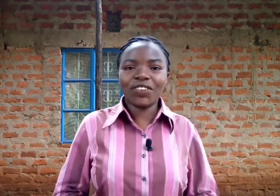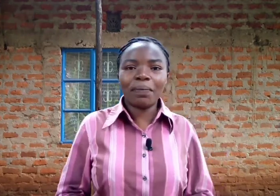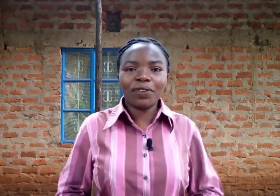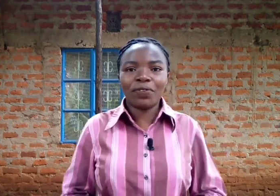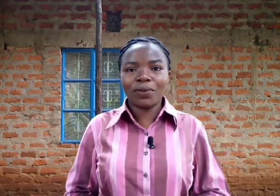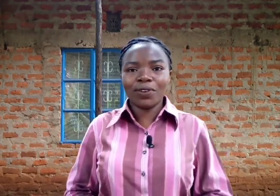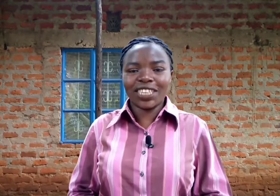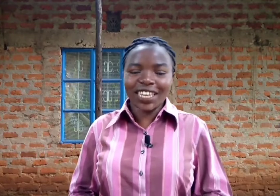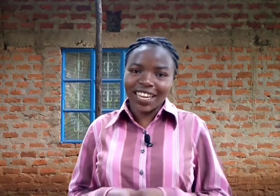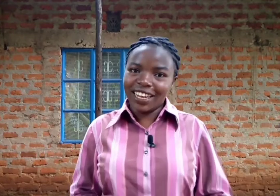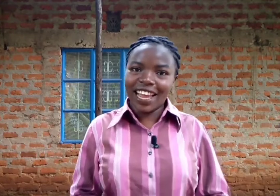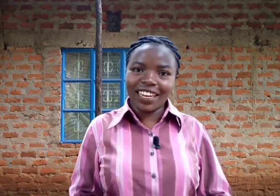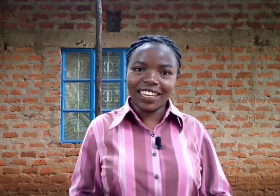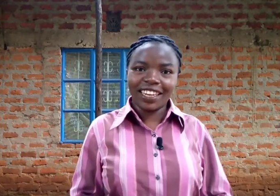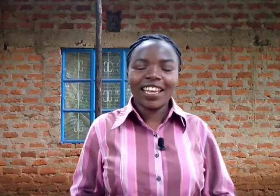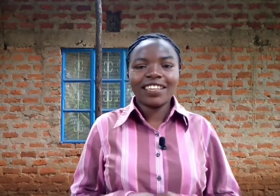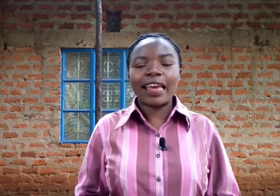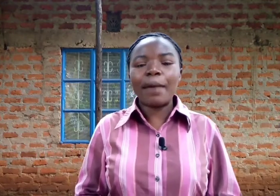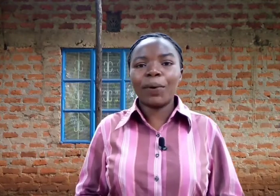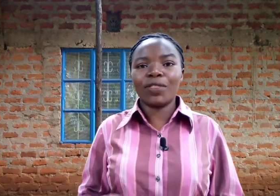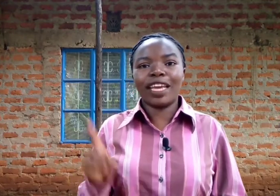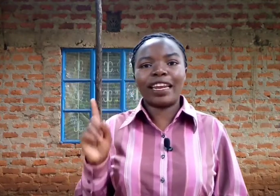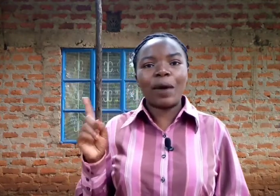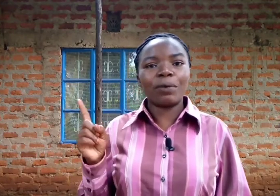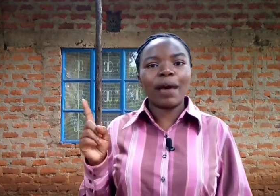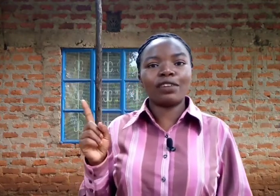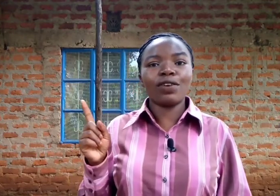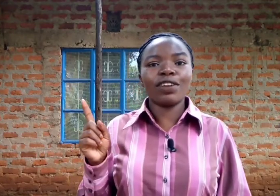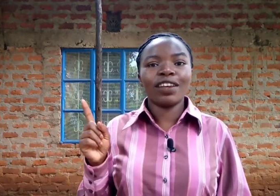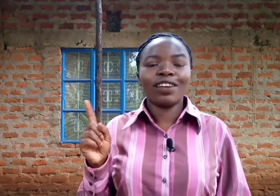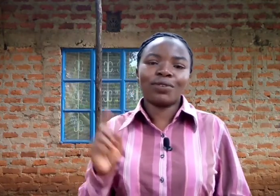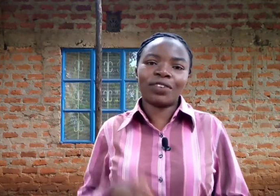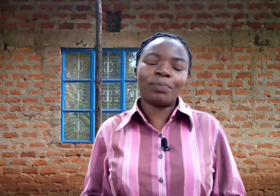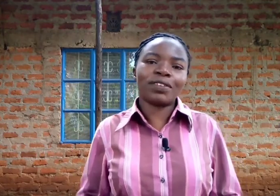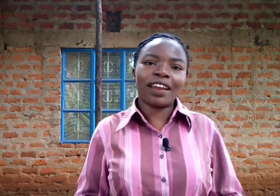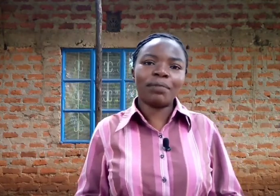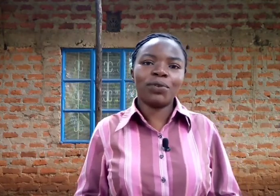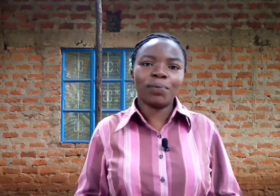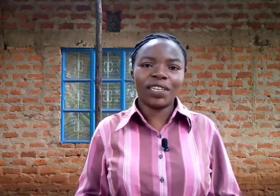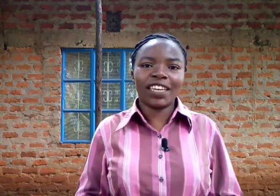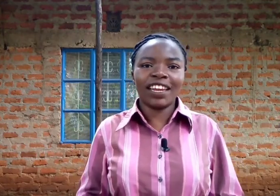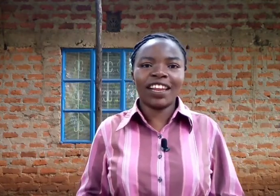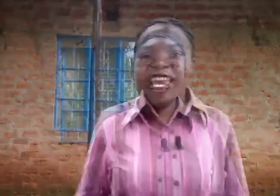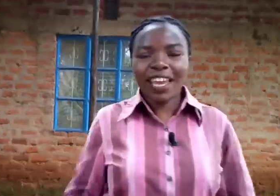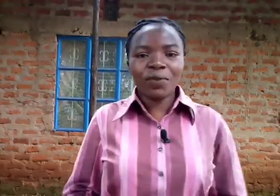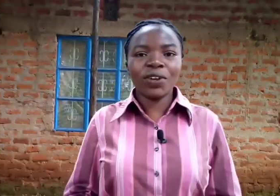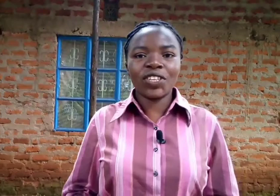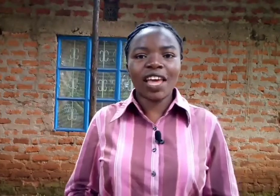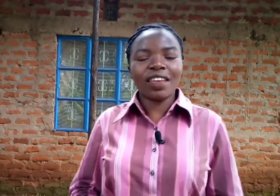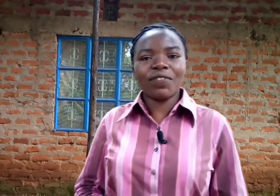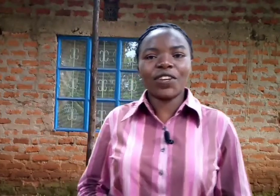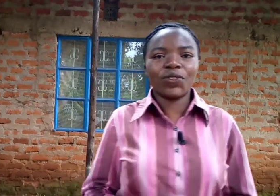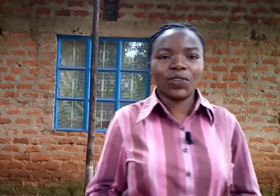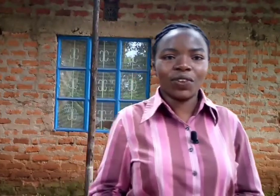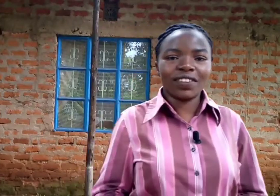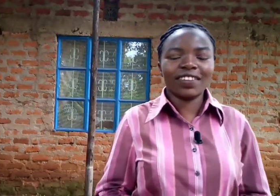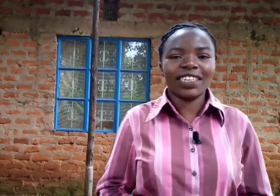so much for watching and learning. Tap on the round button to subscribe to my channel. And watch other videos on your screen.